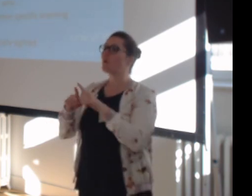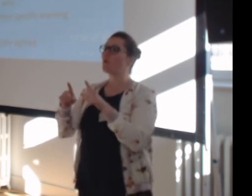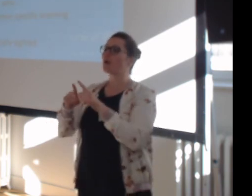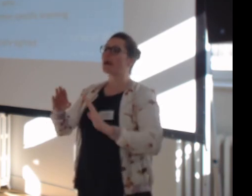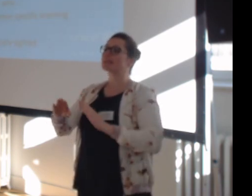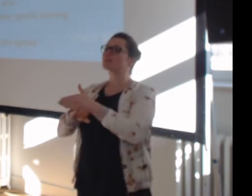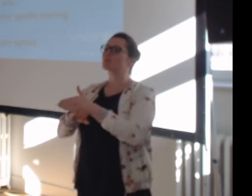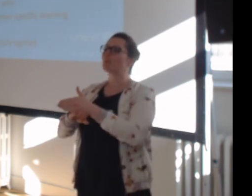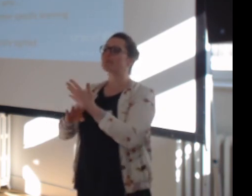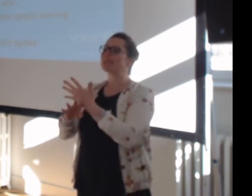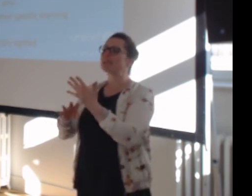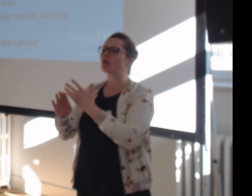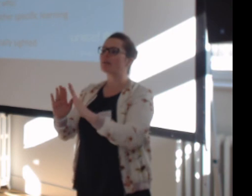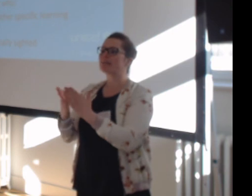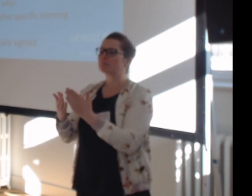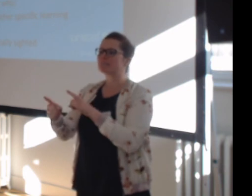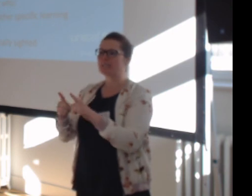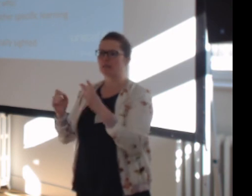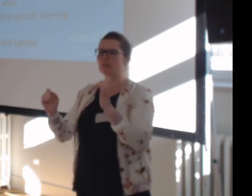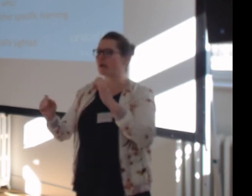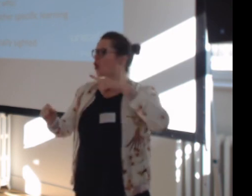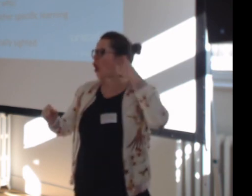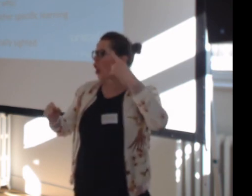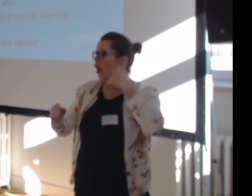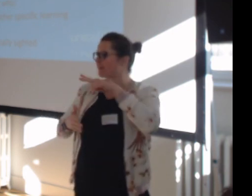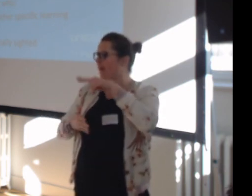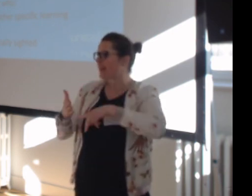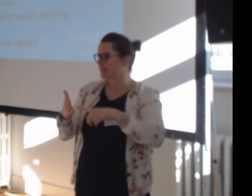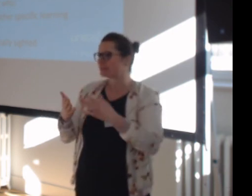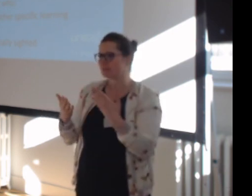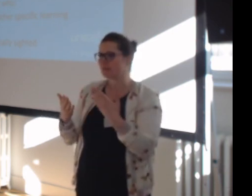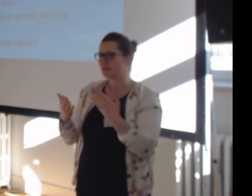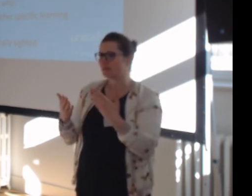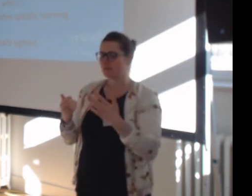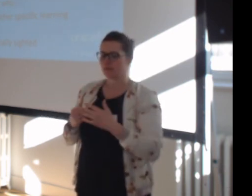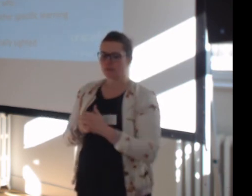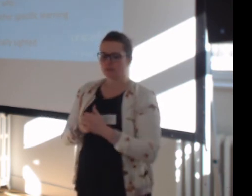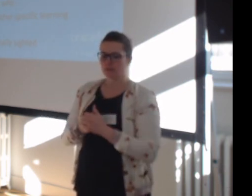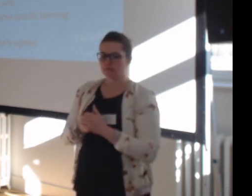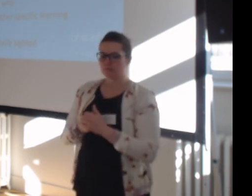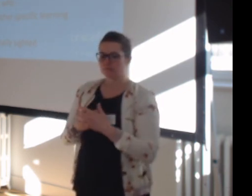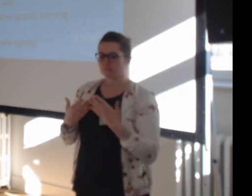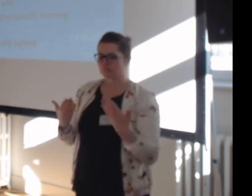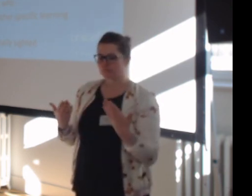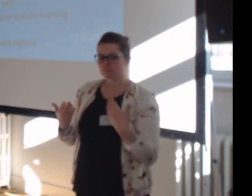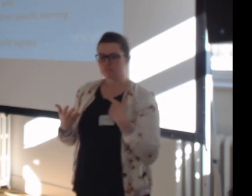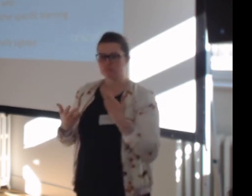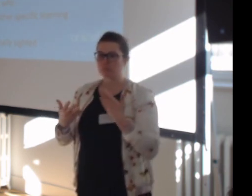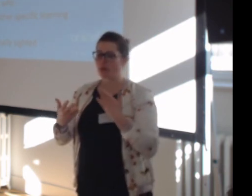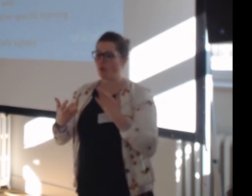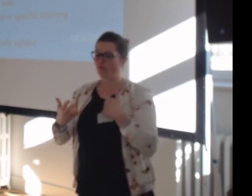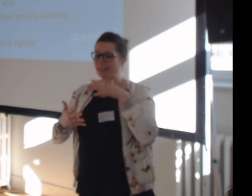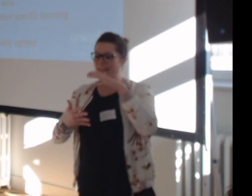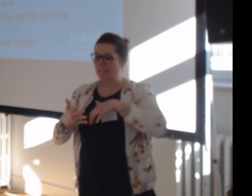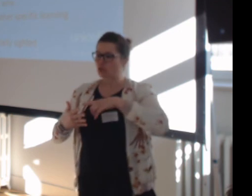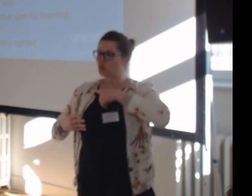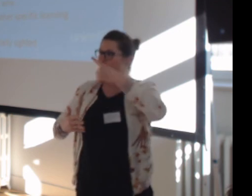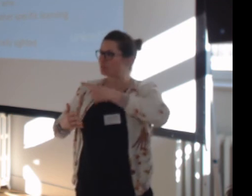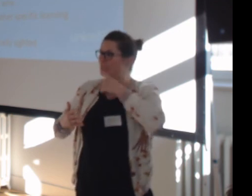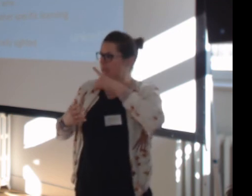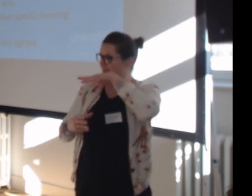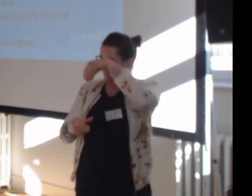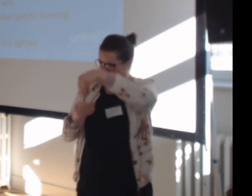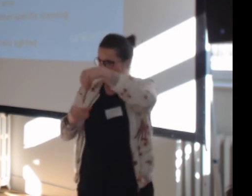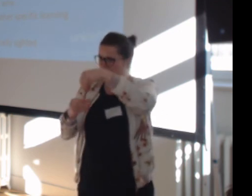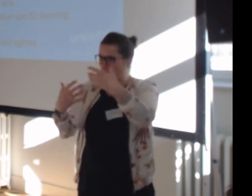digital textbook, possible to read the text aloud, to use either narrated text or the text-to-speech within the device that